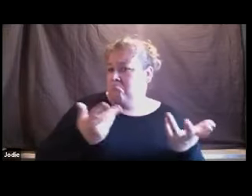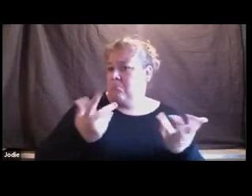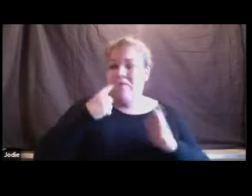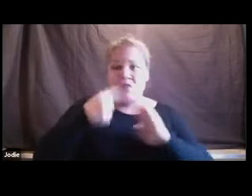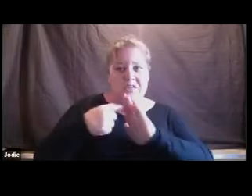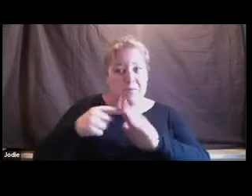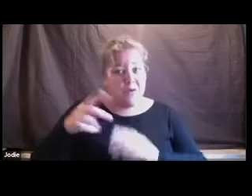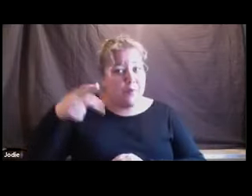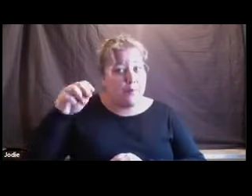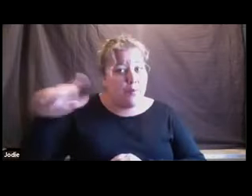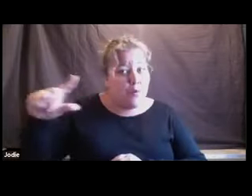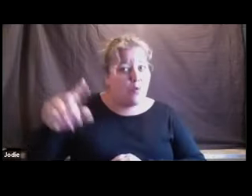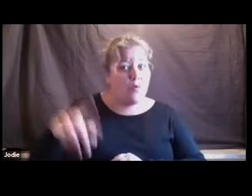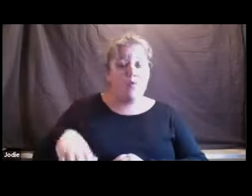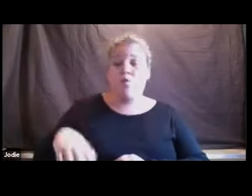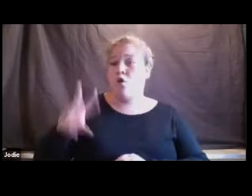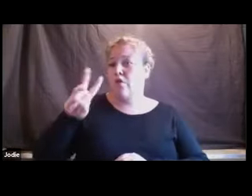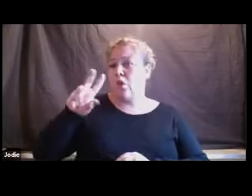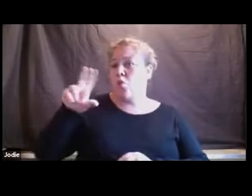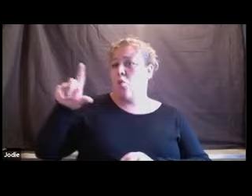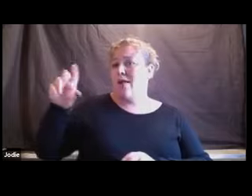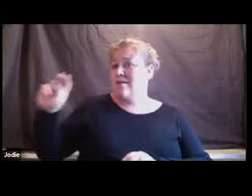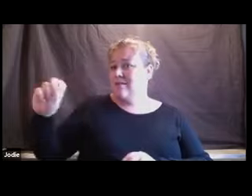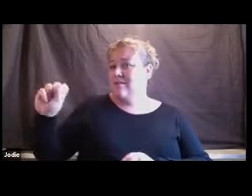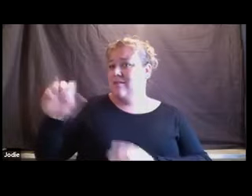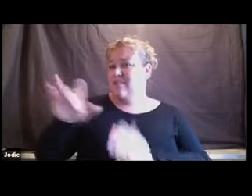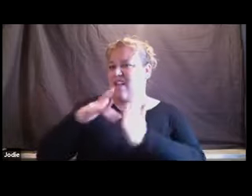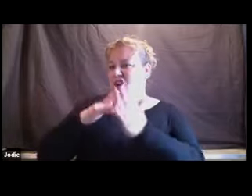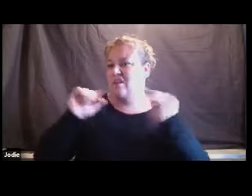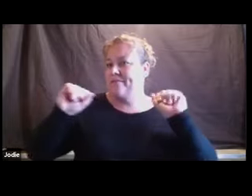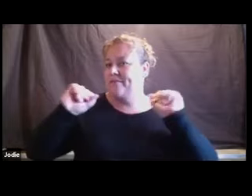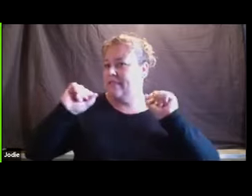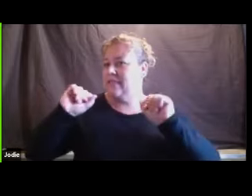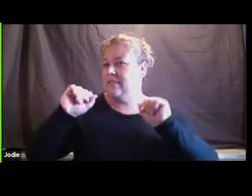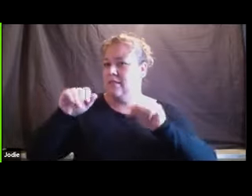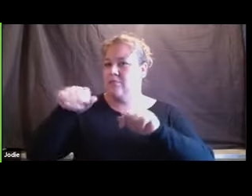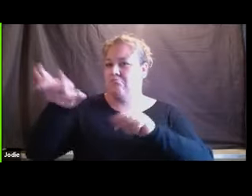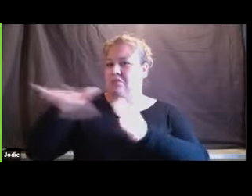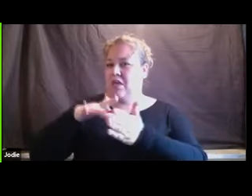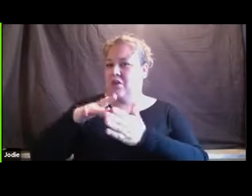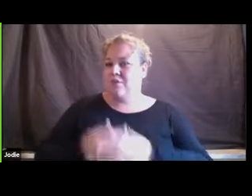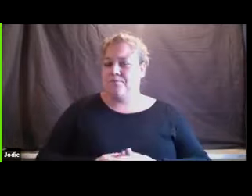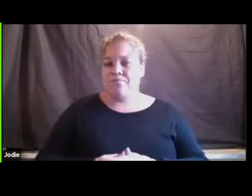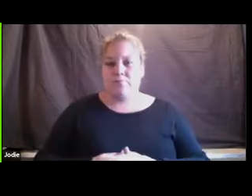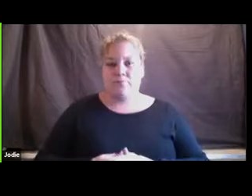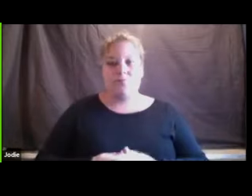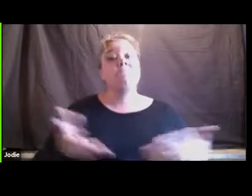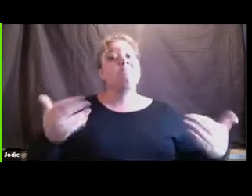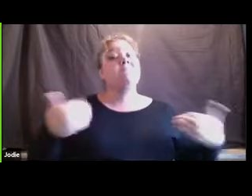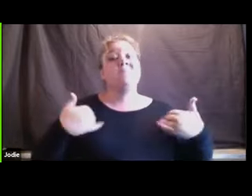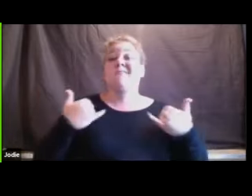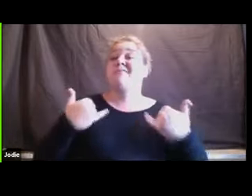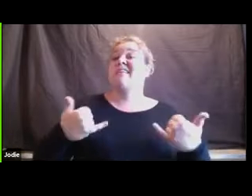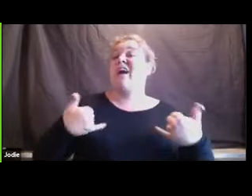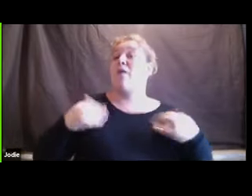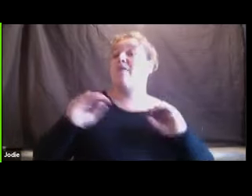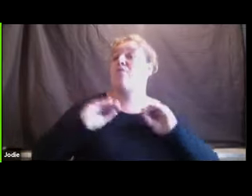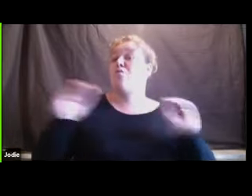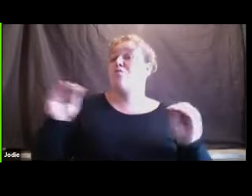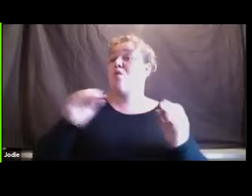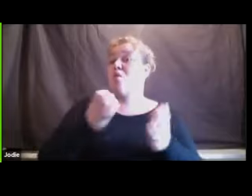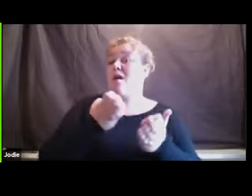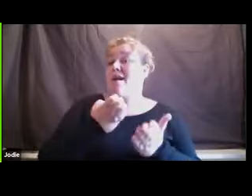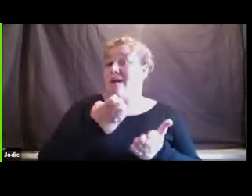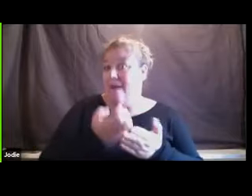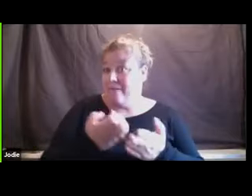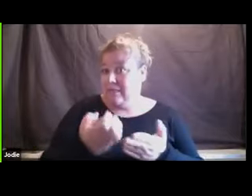pool or the wellness center or anything else like that? Yeah, we don't have any evidence right now that that would be